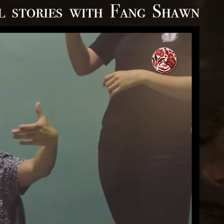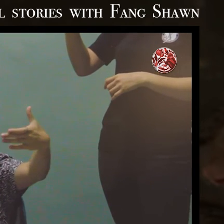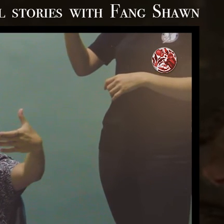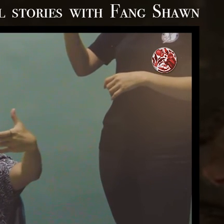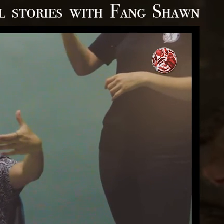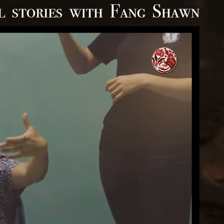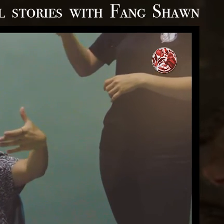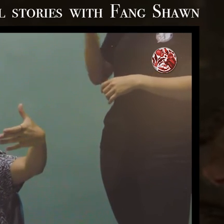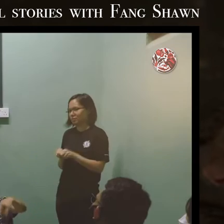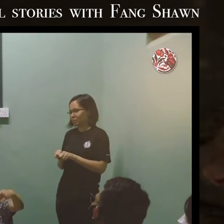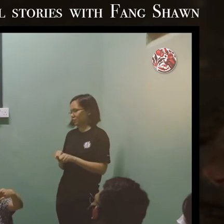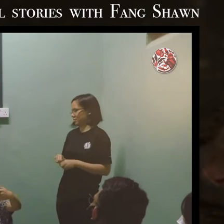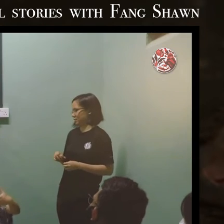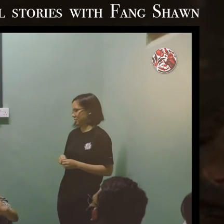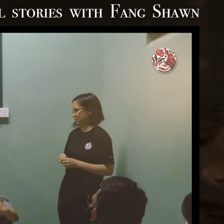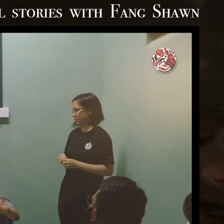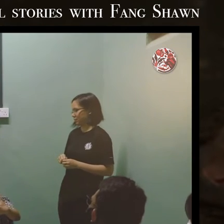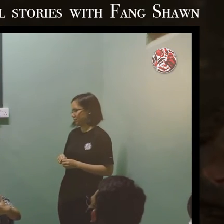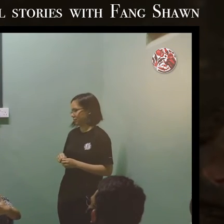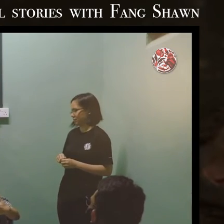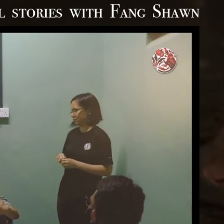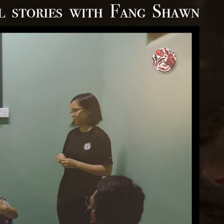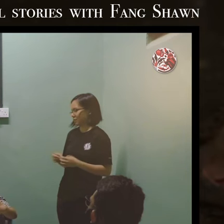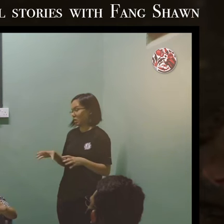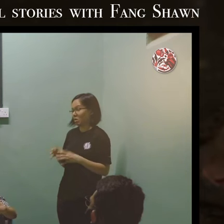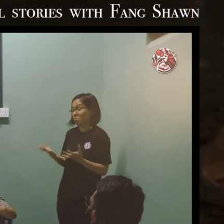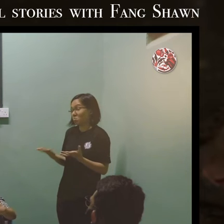to this direction. So basically what he did was he took the